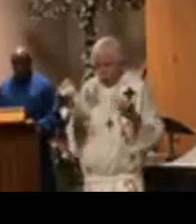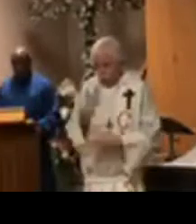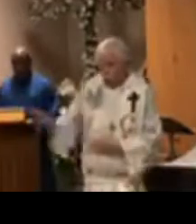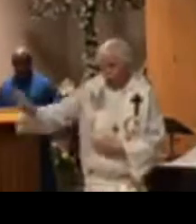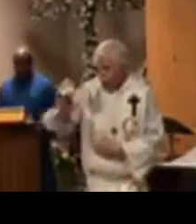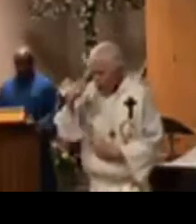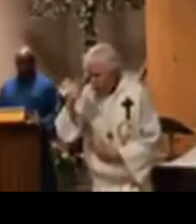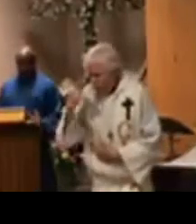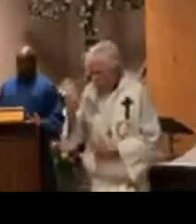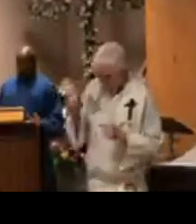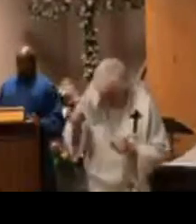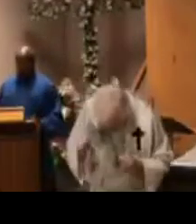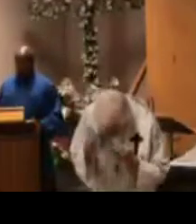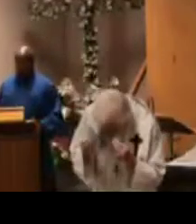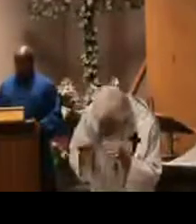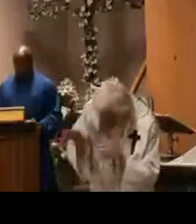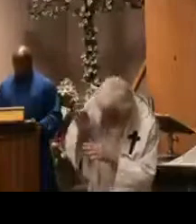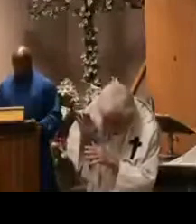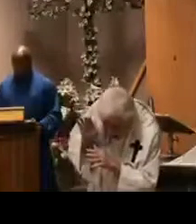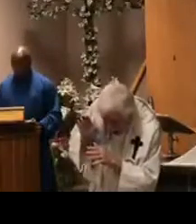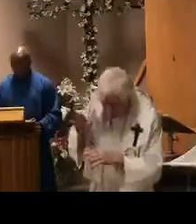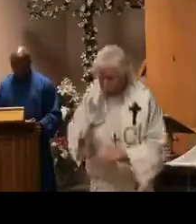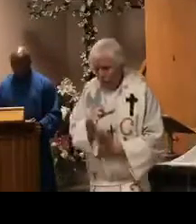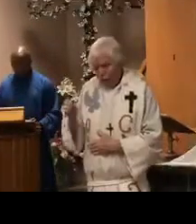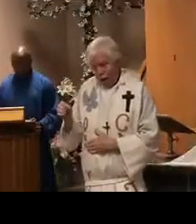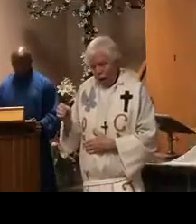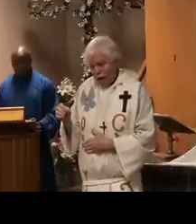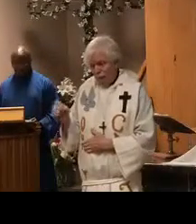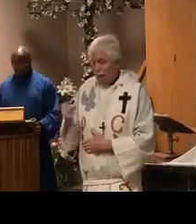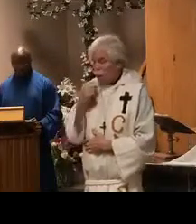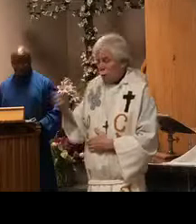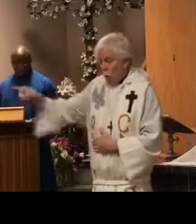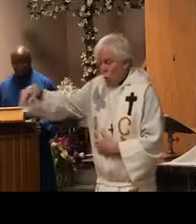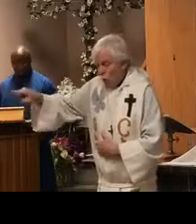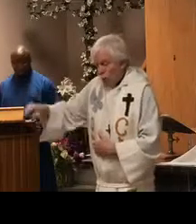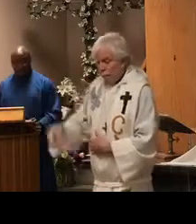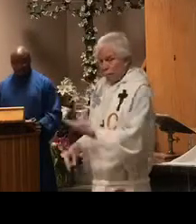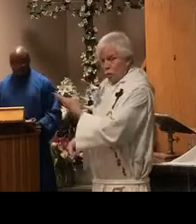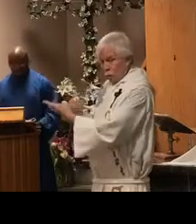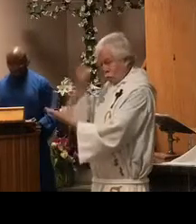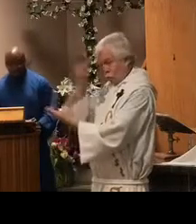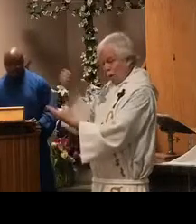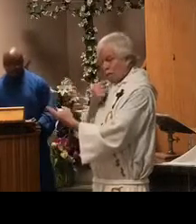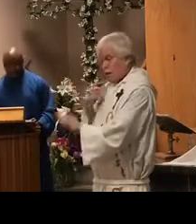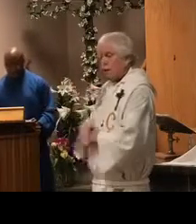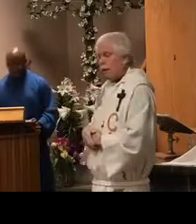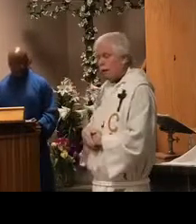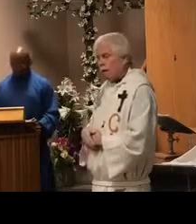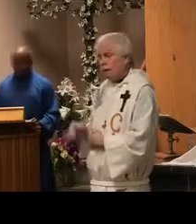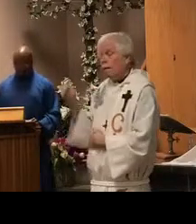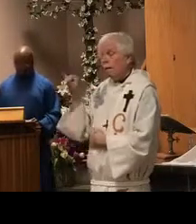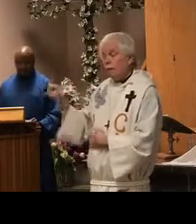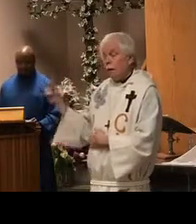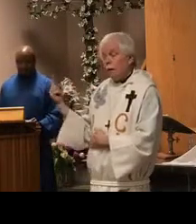became terrified. And so they bowed with their faces on the ground. But those two men, they told